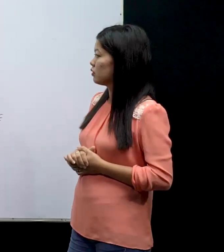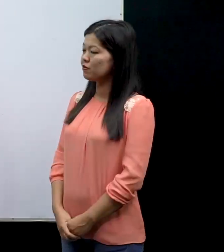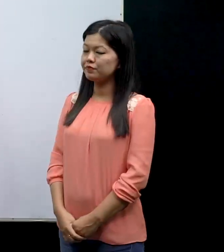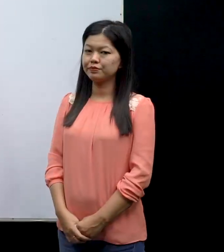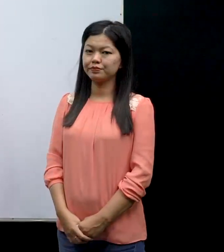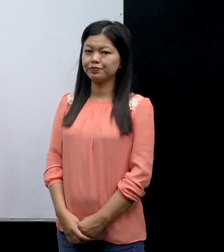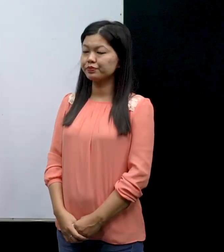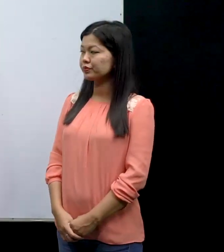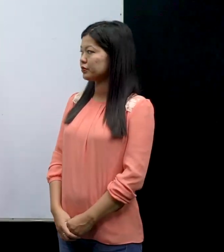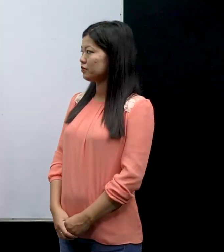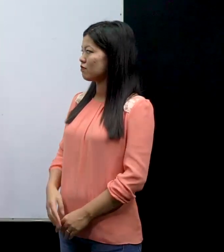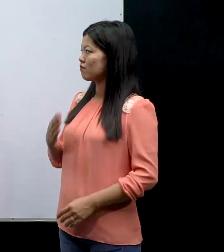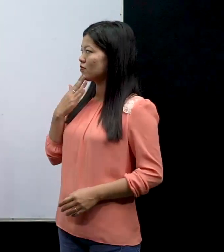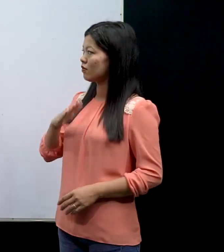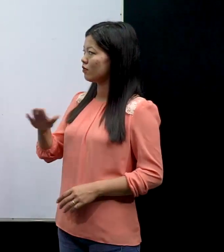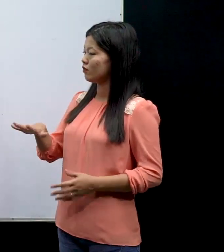So students,